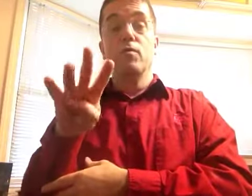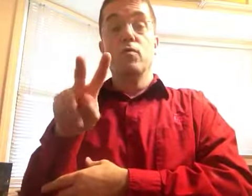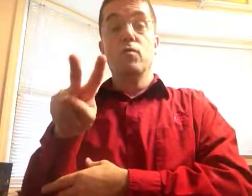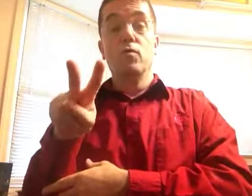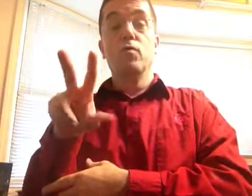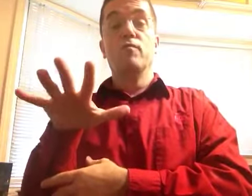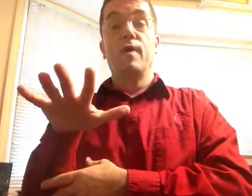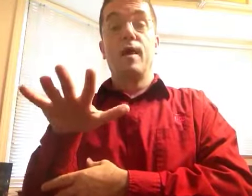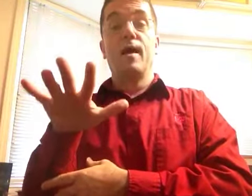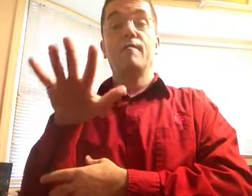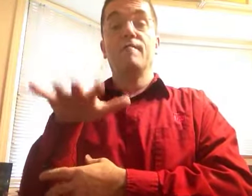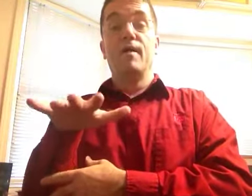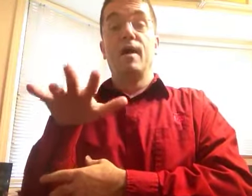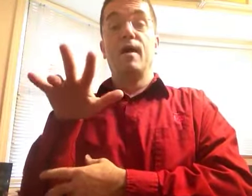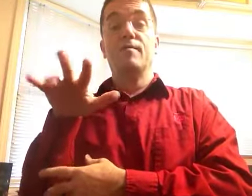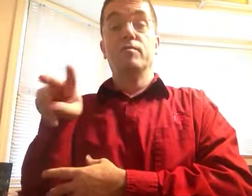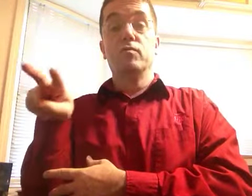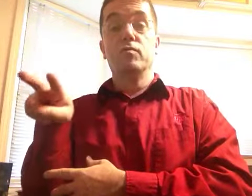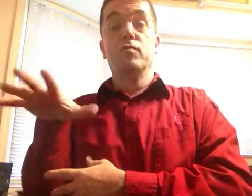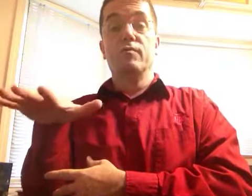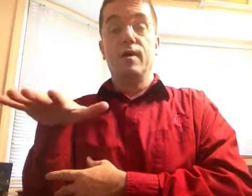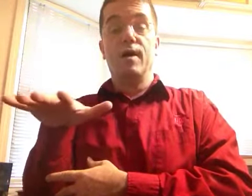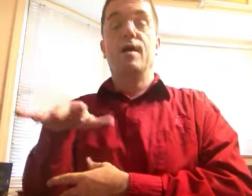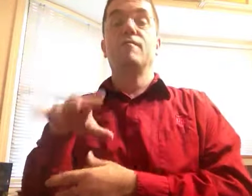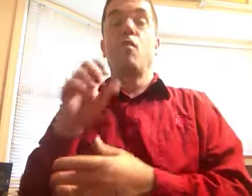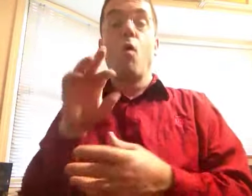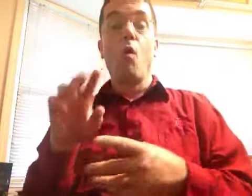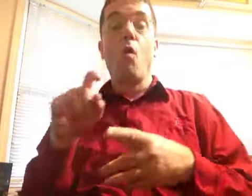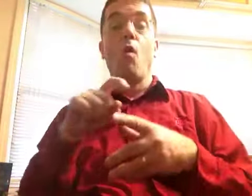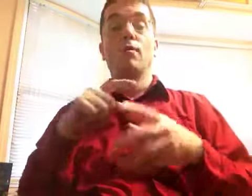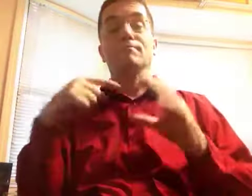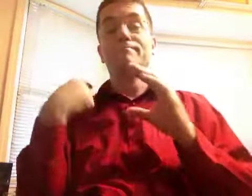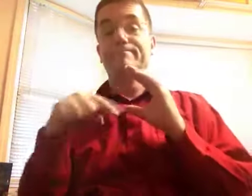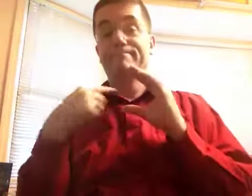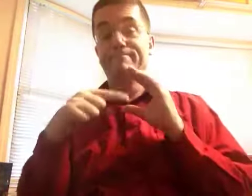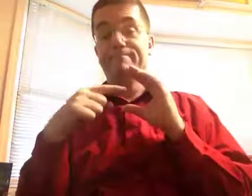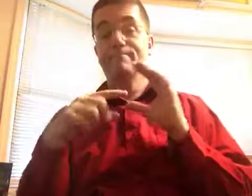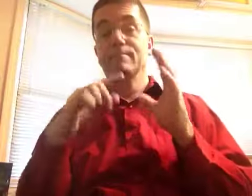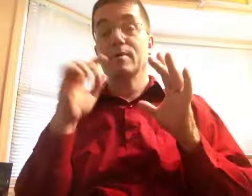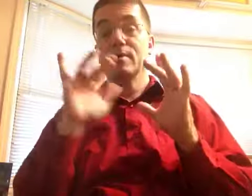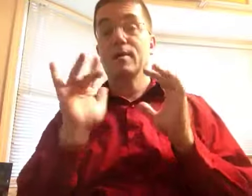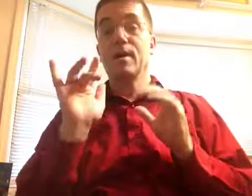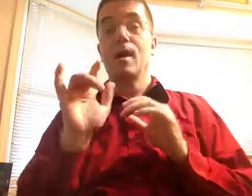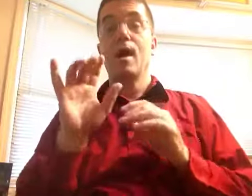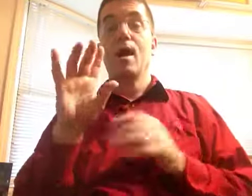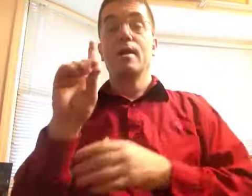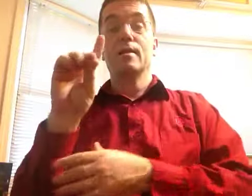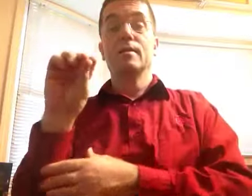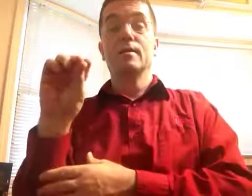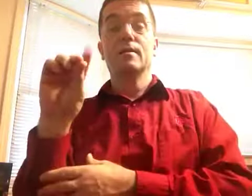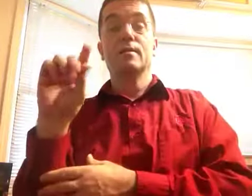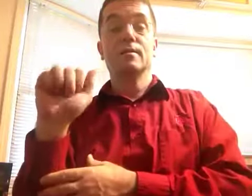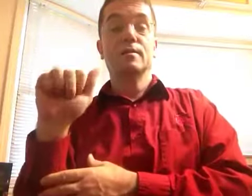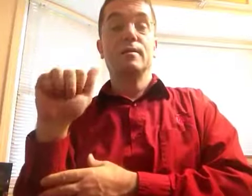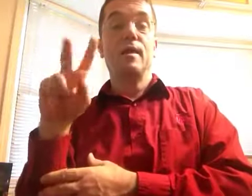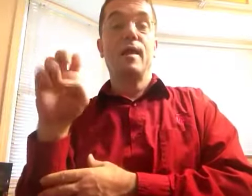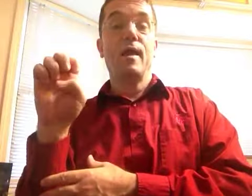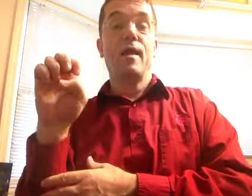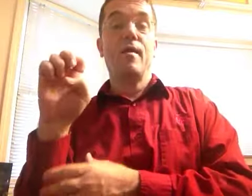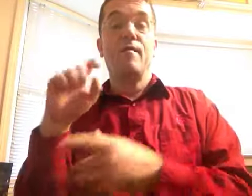888-825-5225, or you can go online at daveramsey.com. Click on Dave's email. Please keep your emails brief and to the point, and we'll do